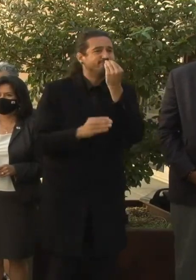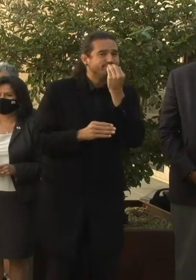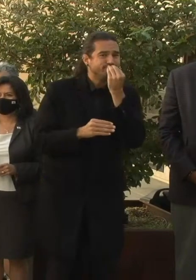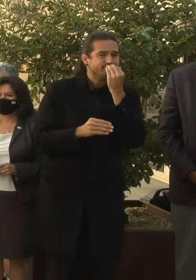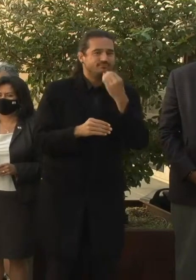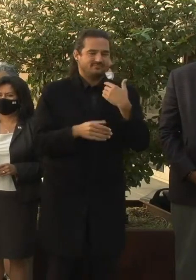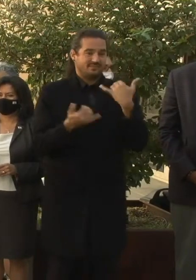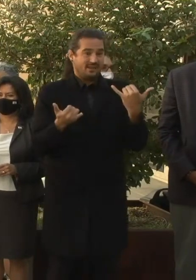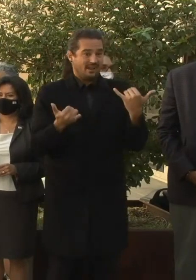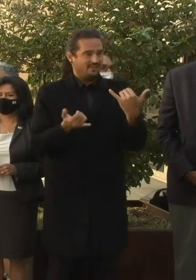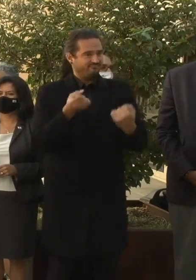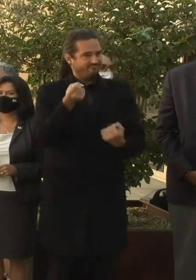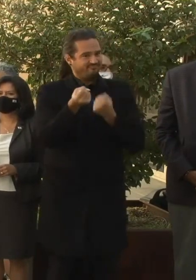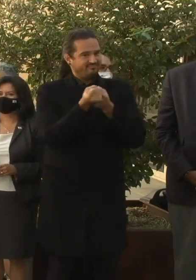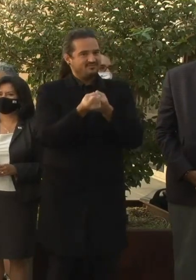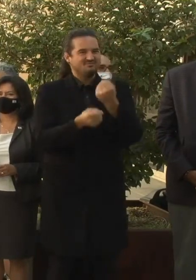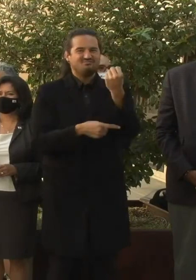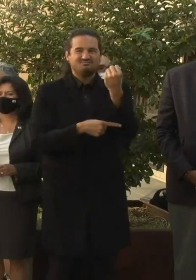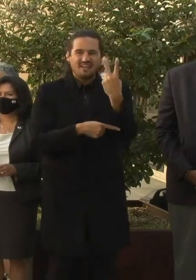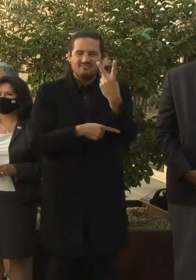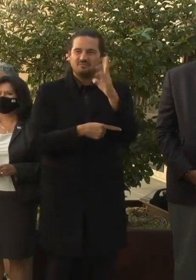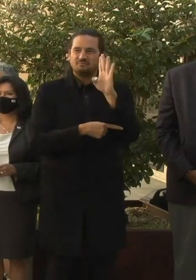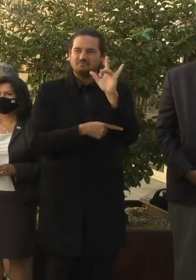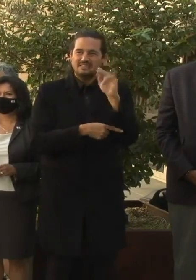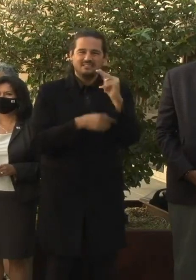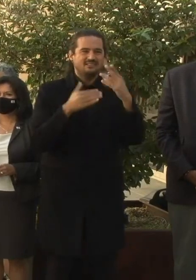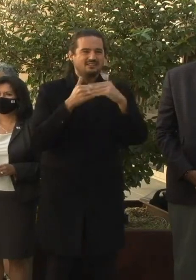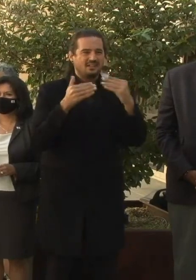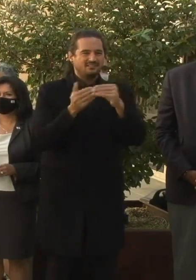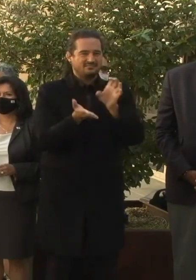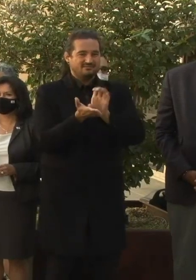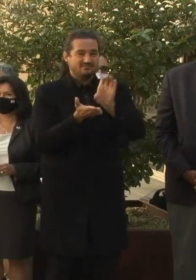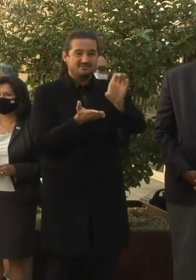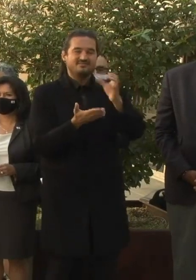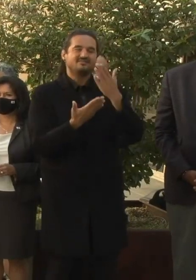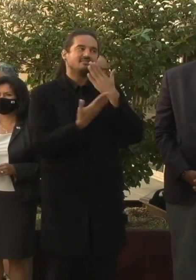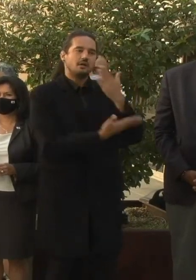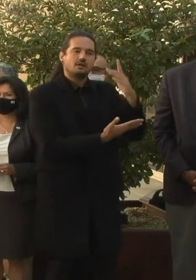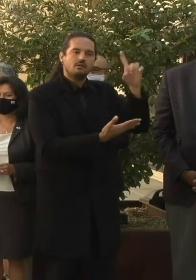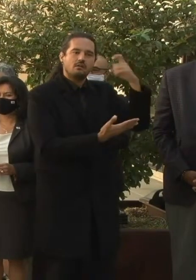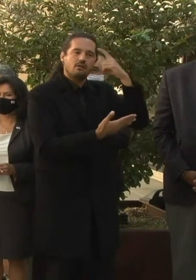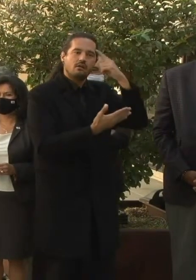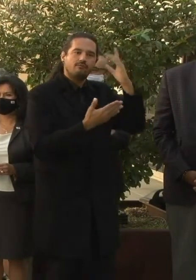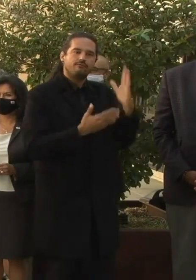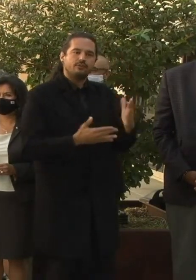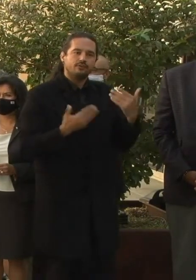that effort over the next 2 years. And as Assemblymember Chu mentioned, the